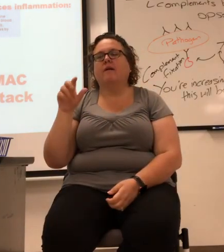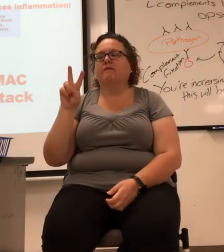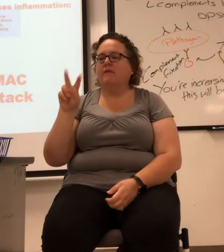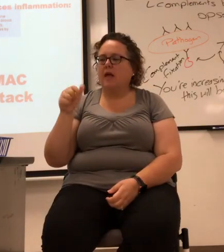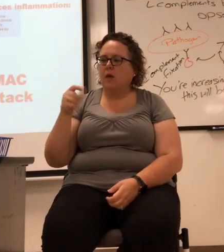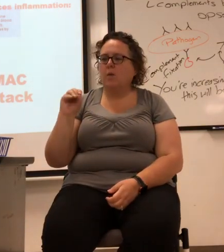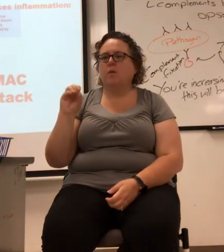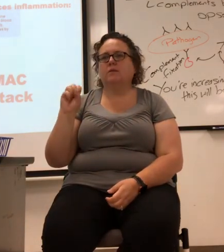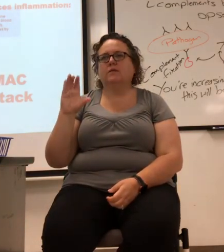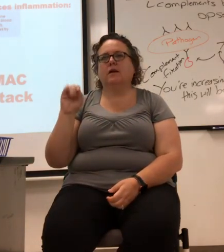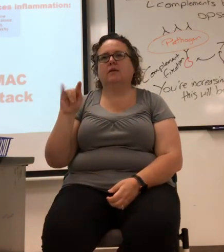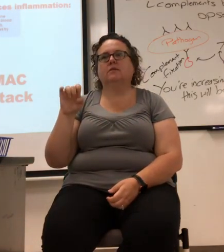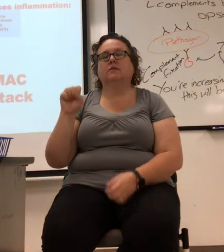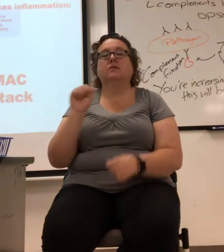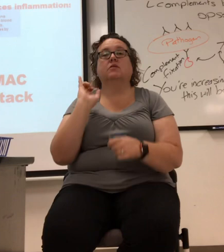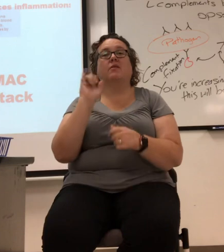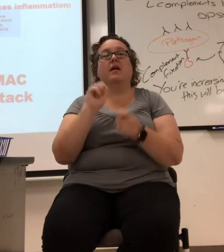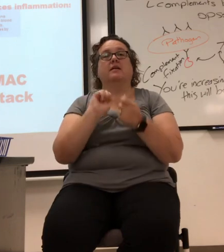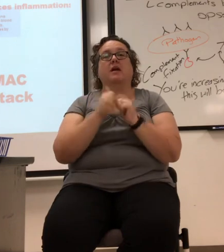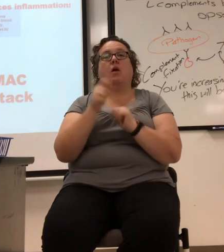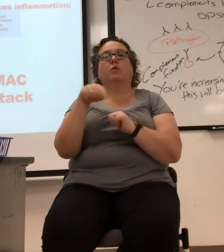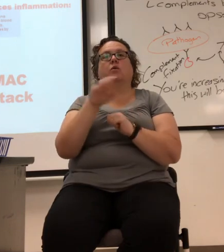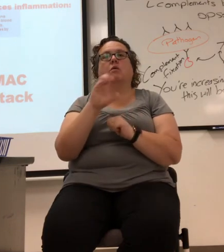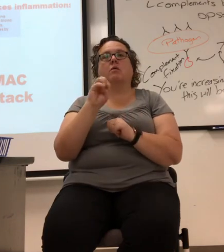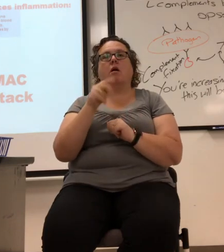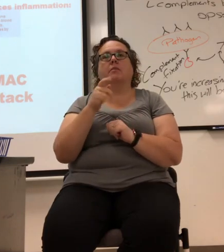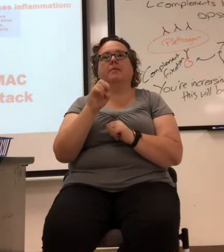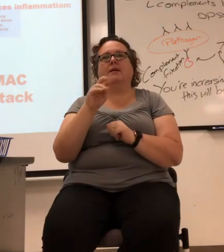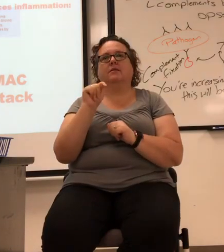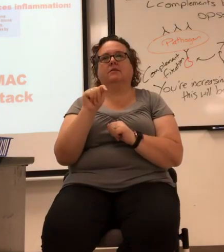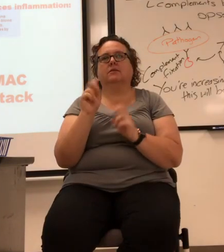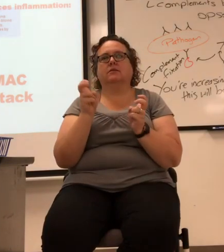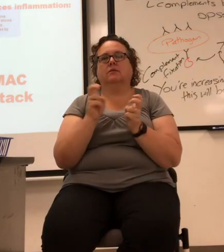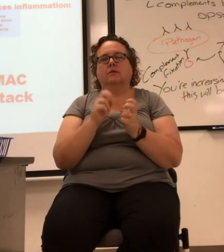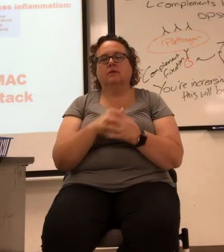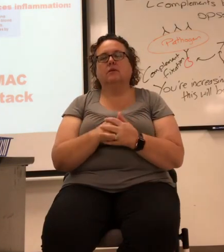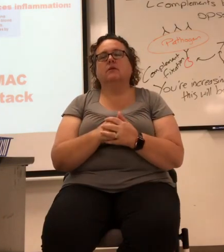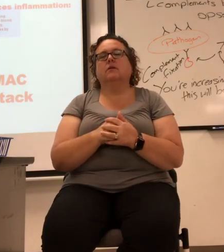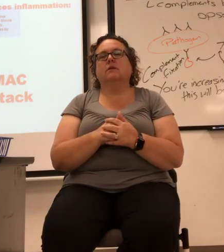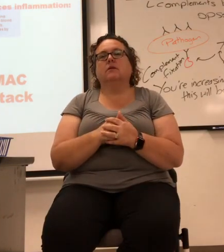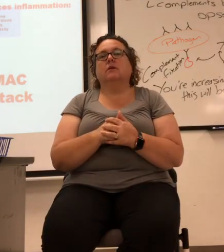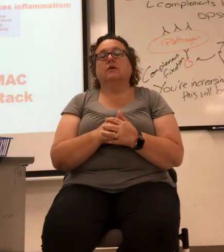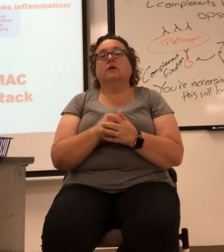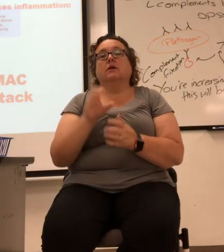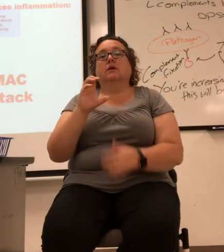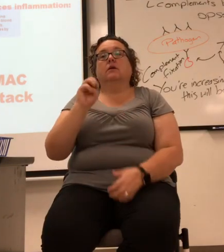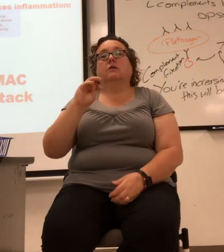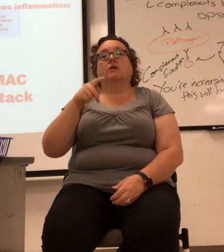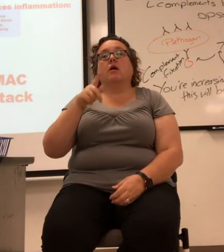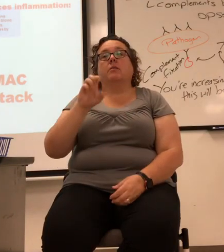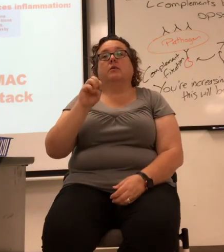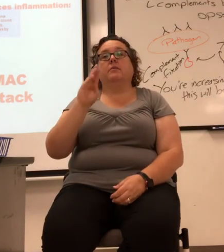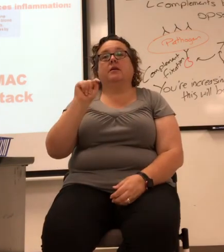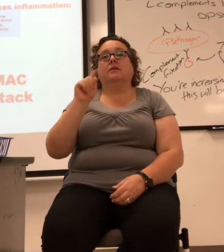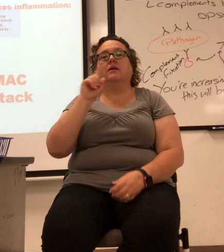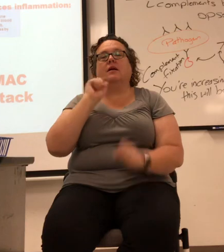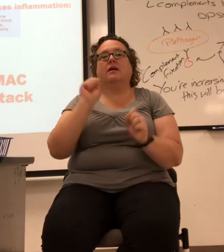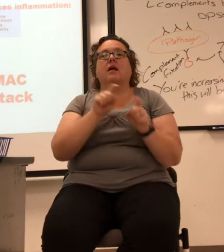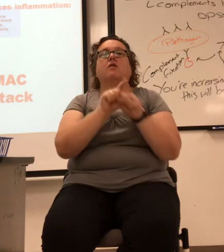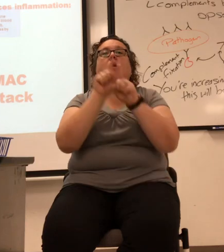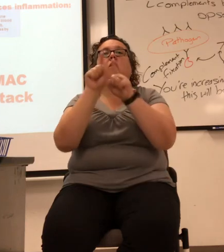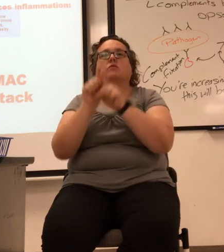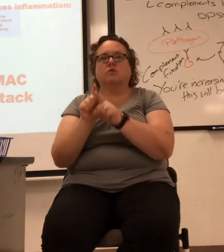you complement the specific defenses, opsonization. Now, complement can also